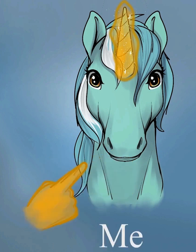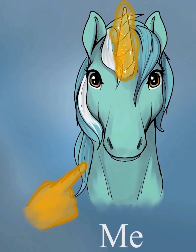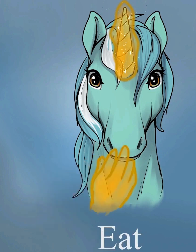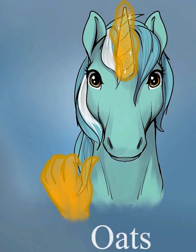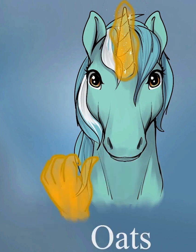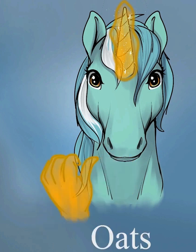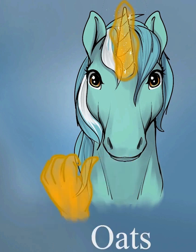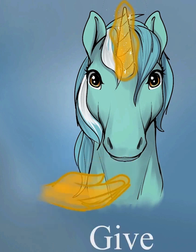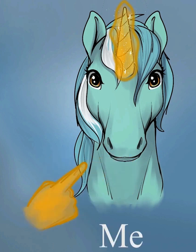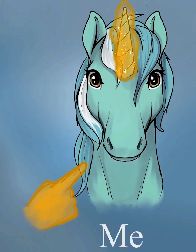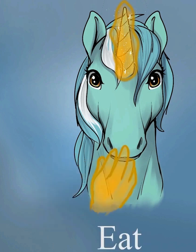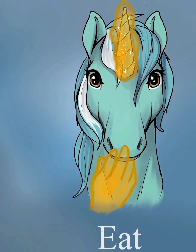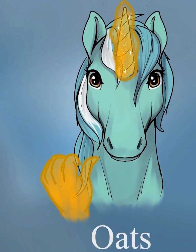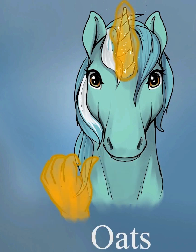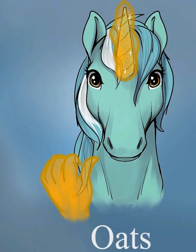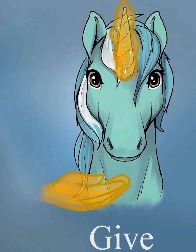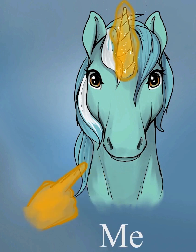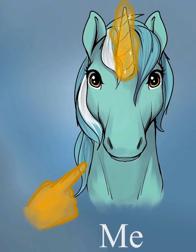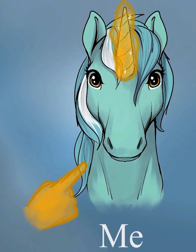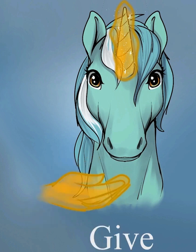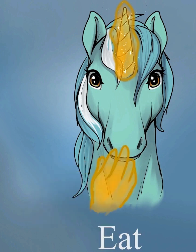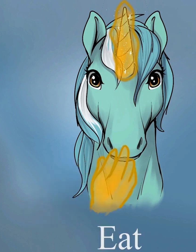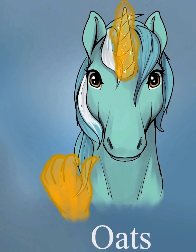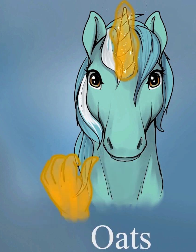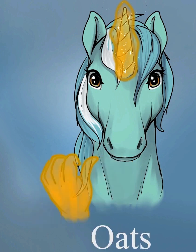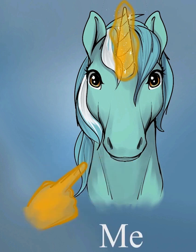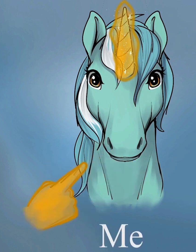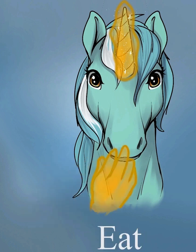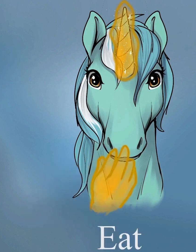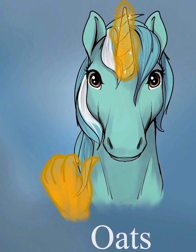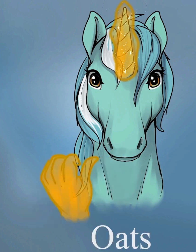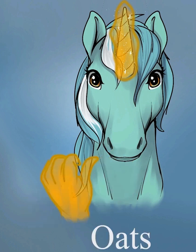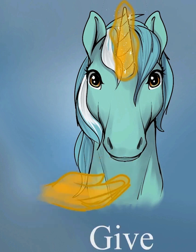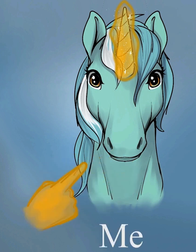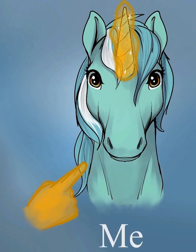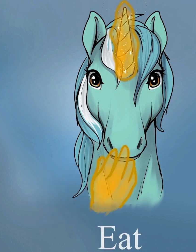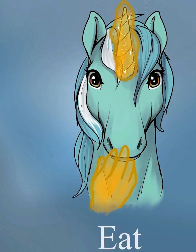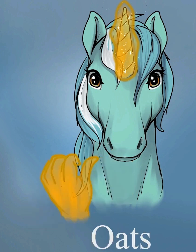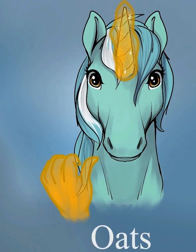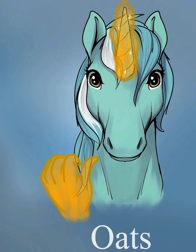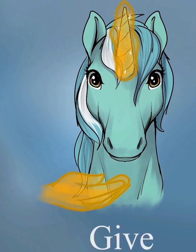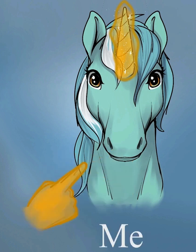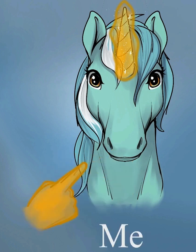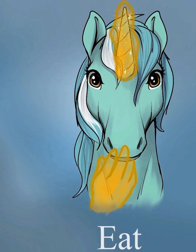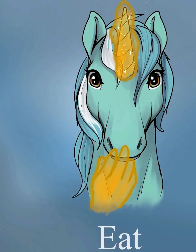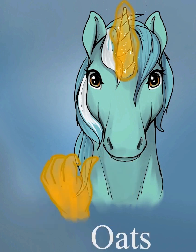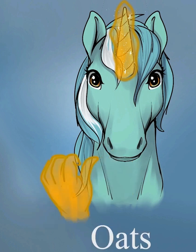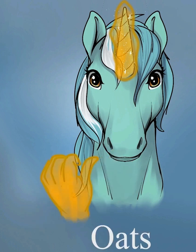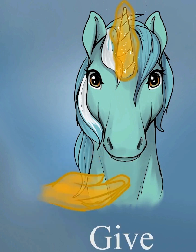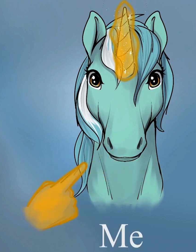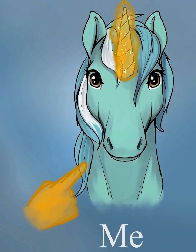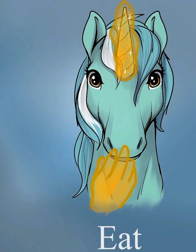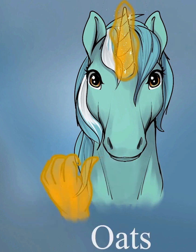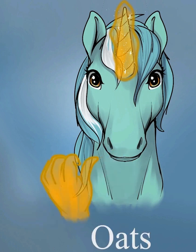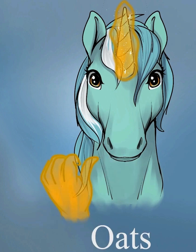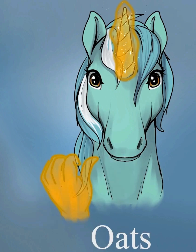me oats, give me oats, give me, give me oats, me oats, give me oats, give me oats, give me oats,